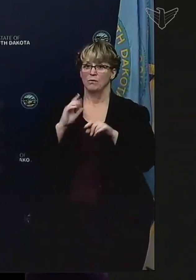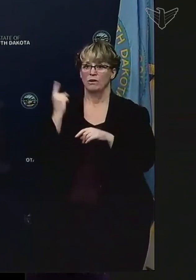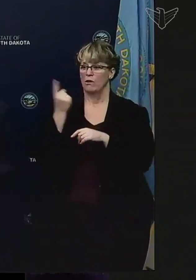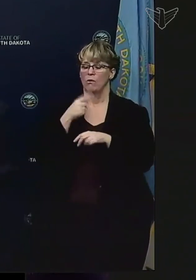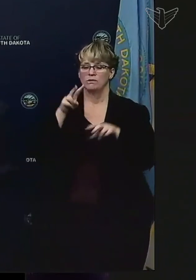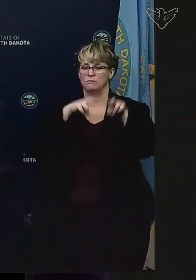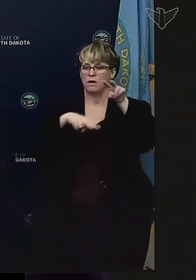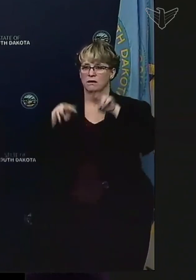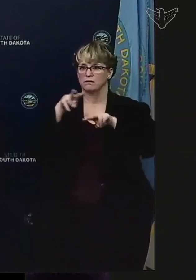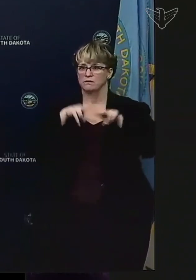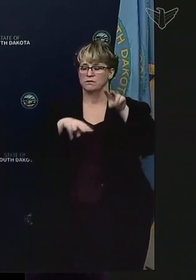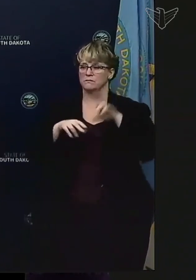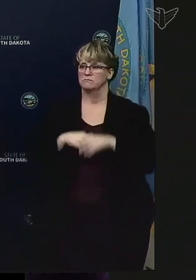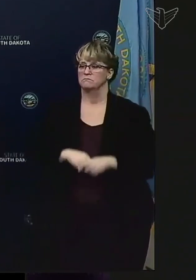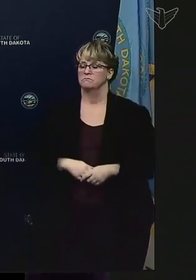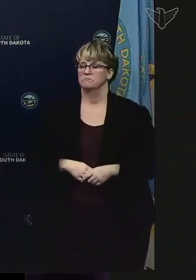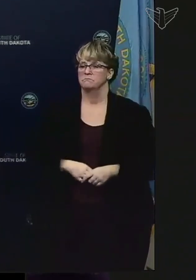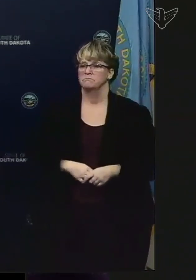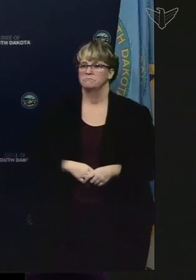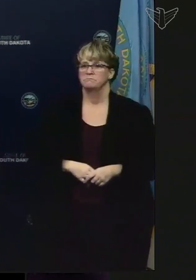monitor.